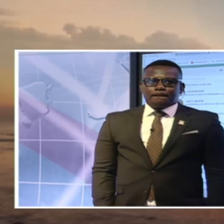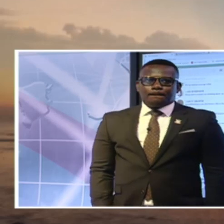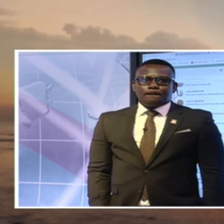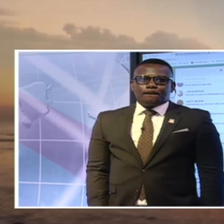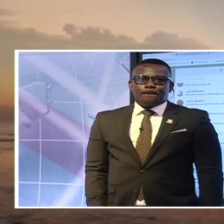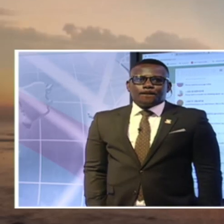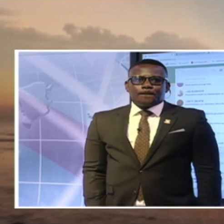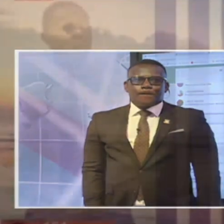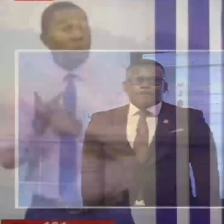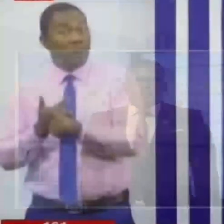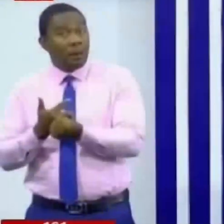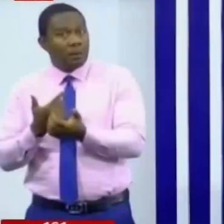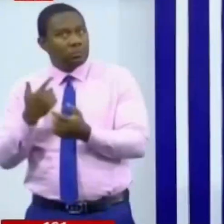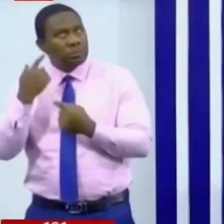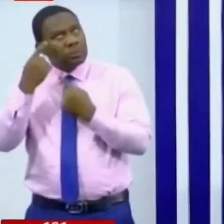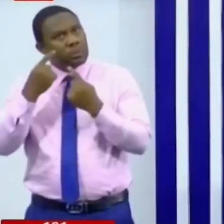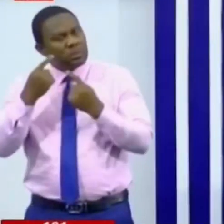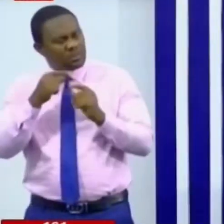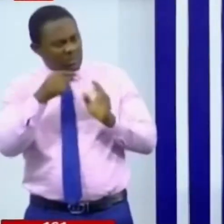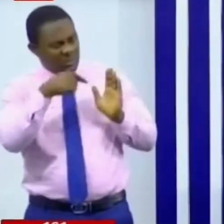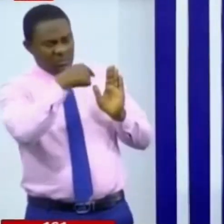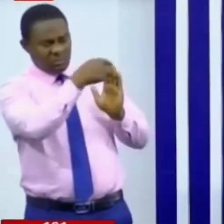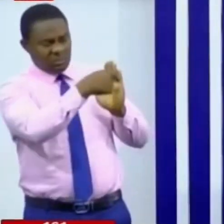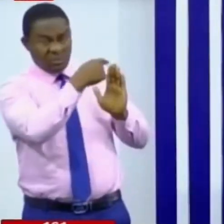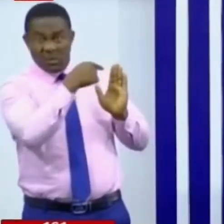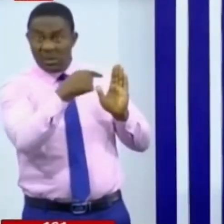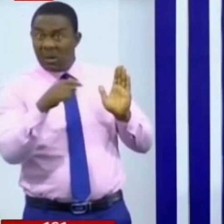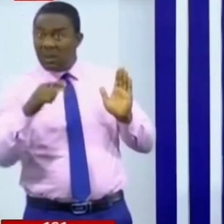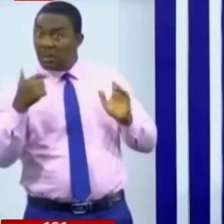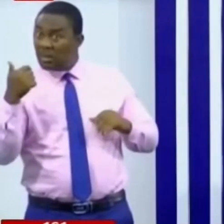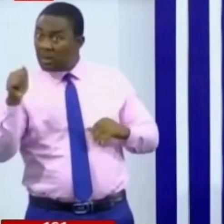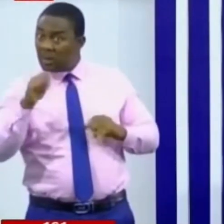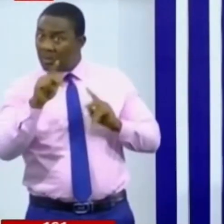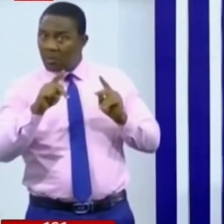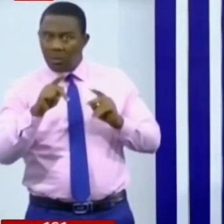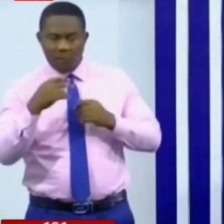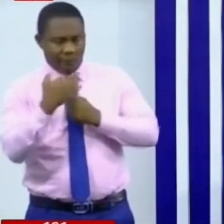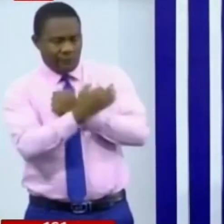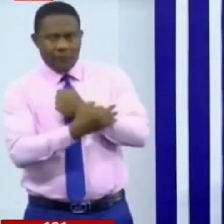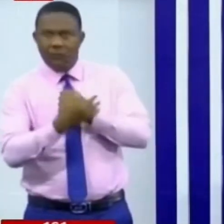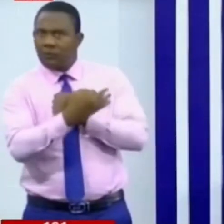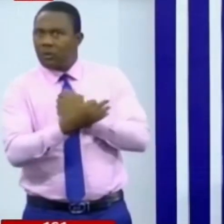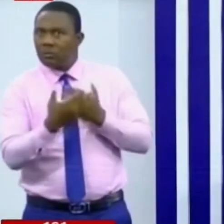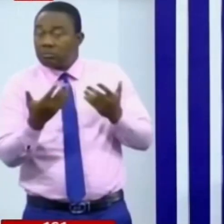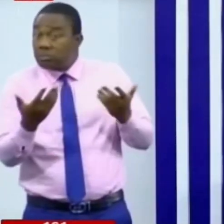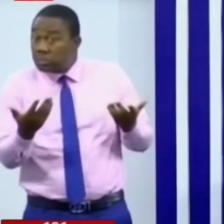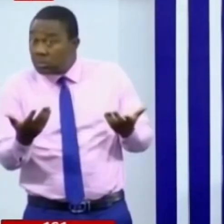be taken back to their countries. They are all foreigners. But that process